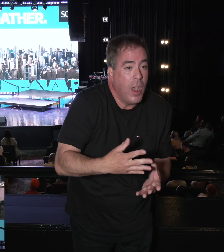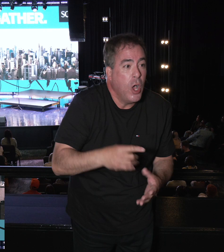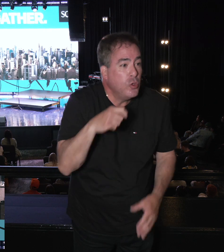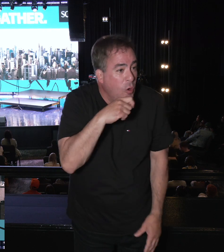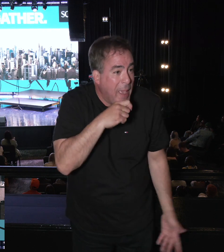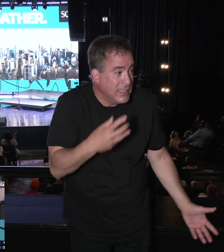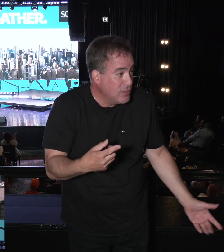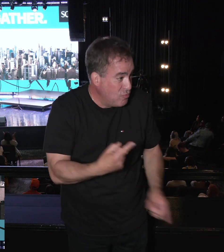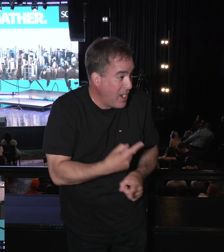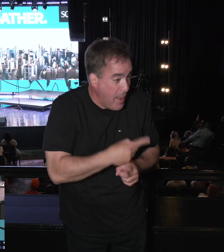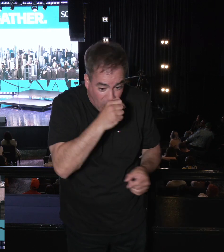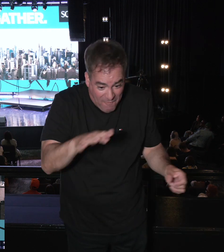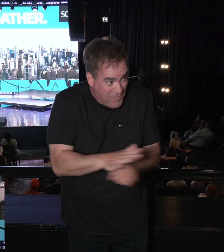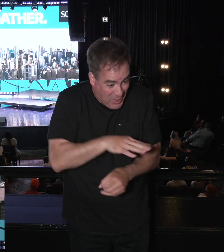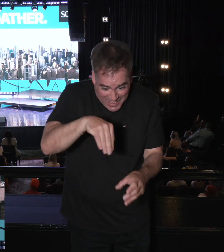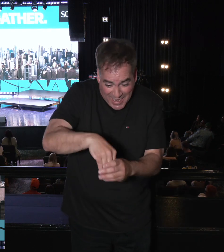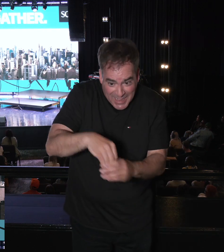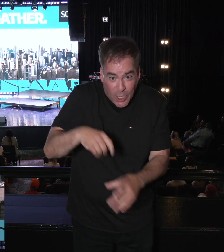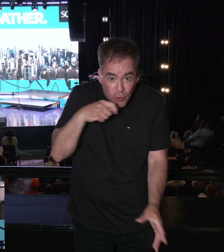toothpaste.